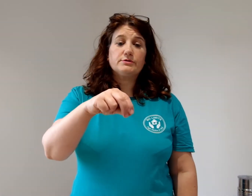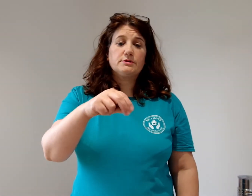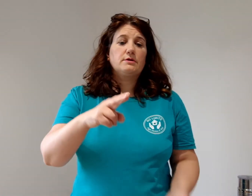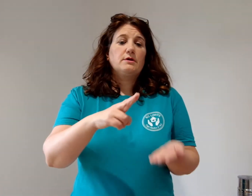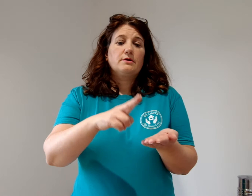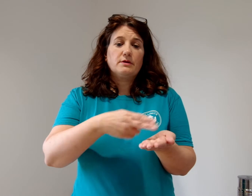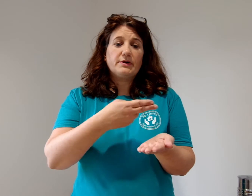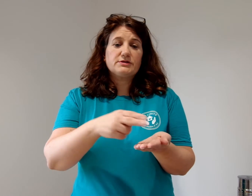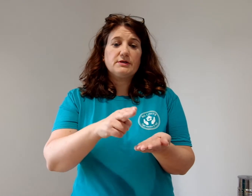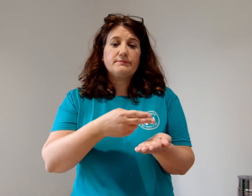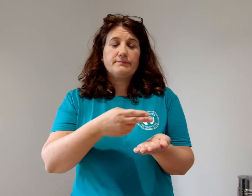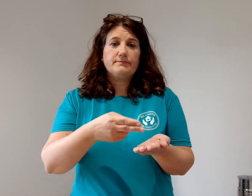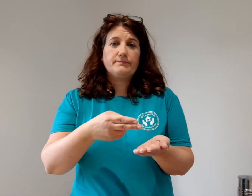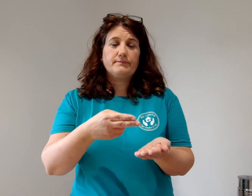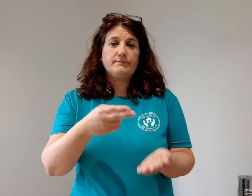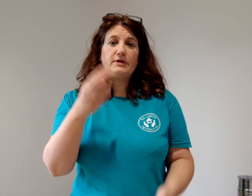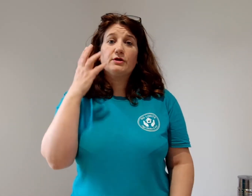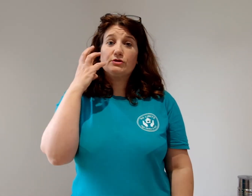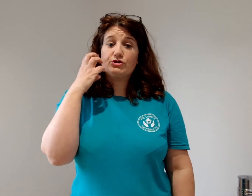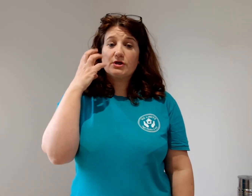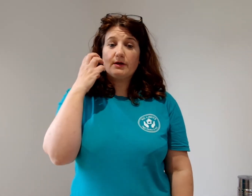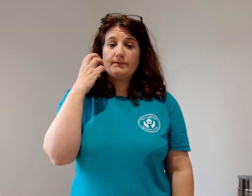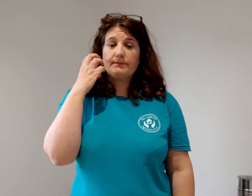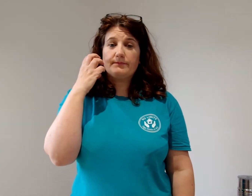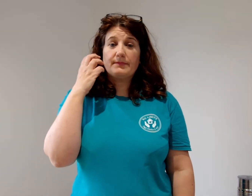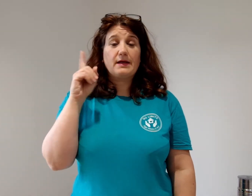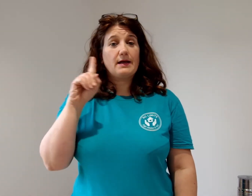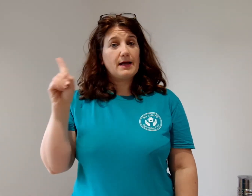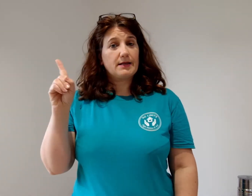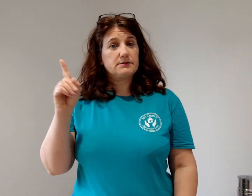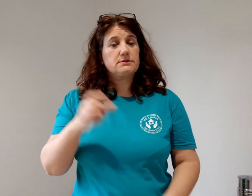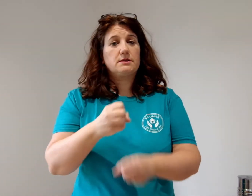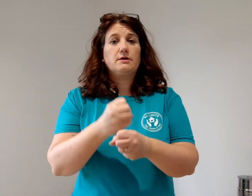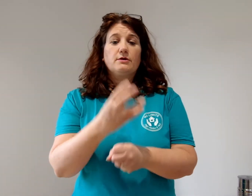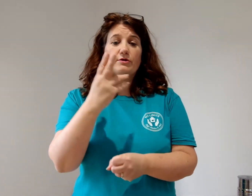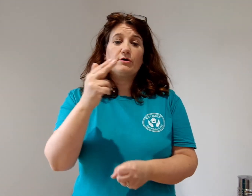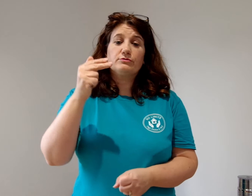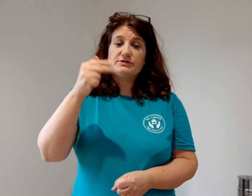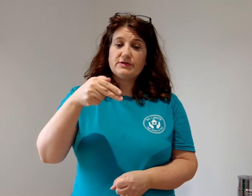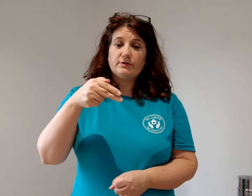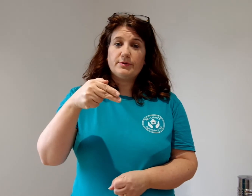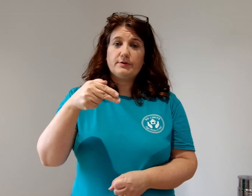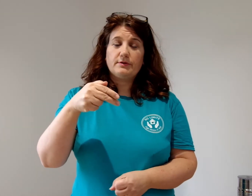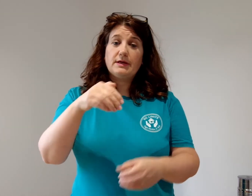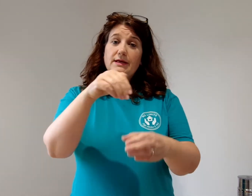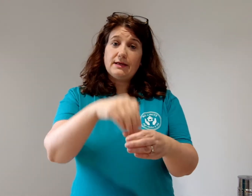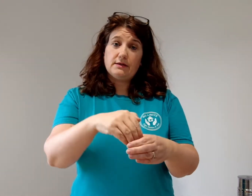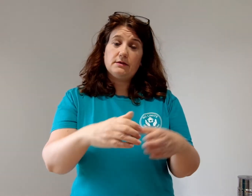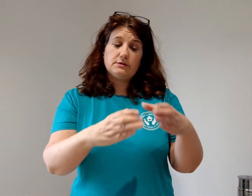Put the butter, the sugar, and the golden syrup into